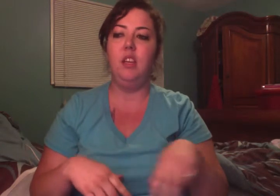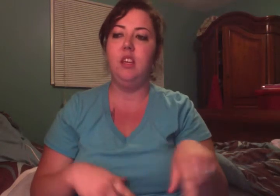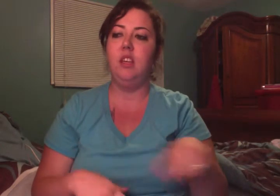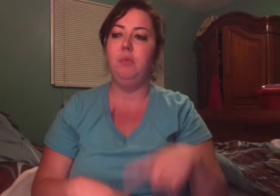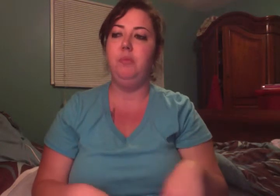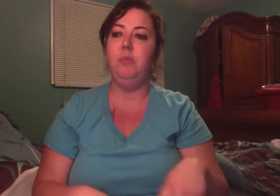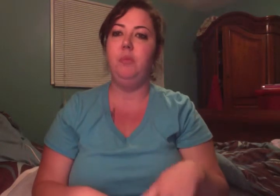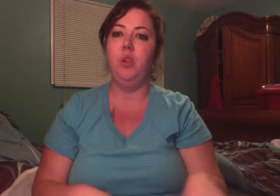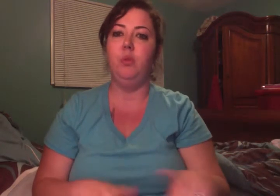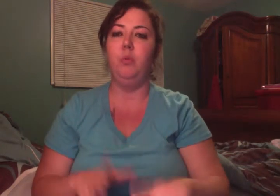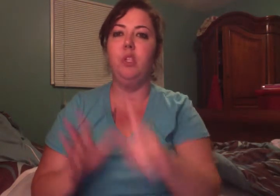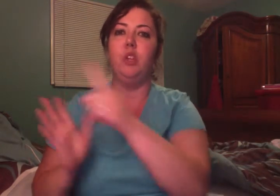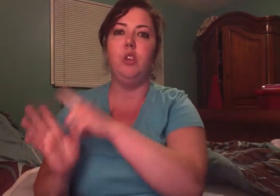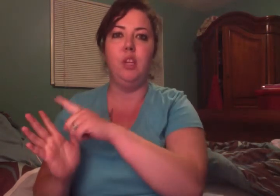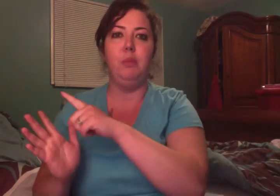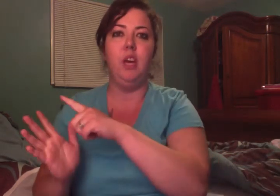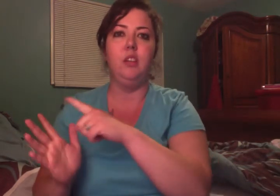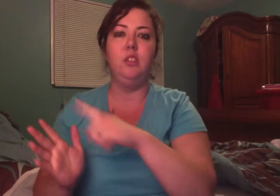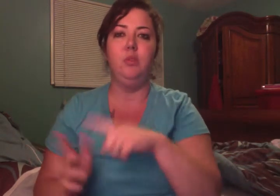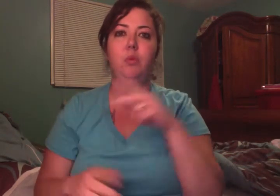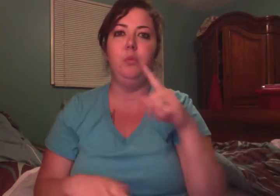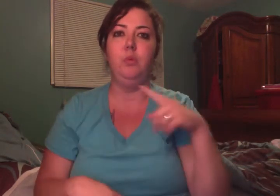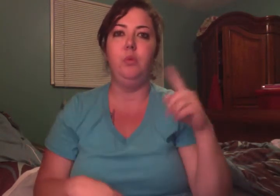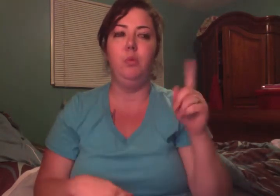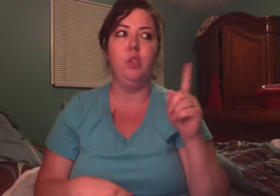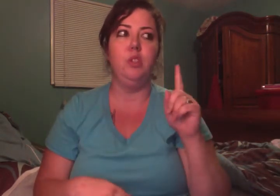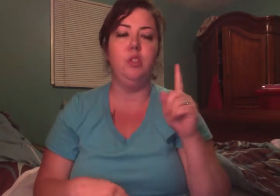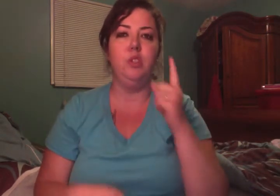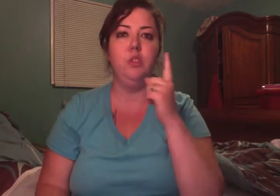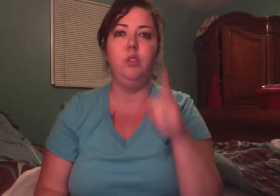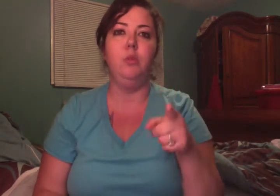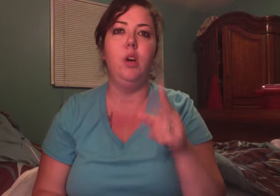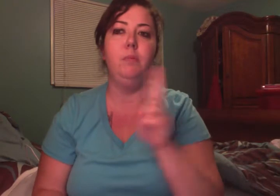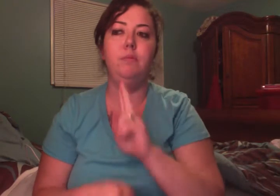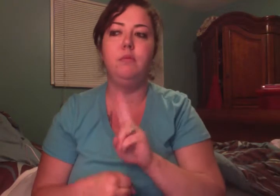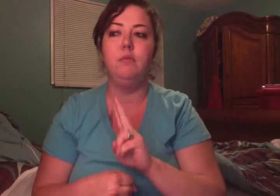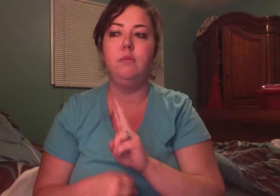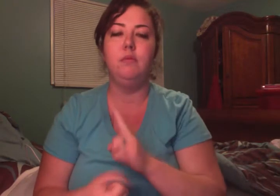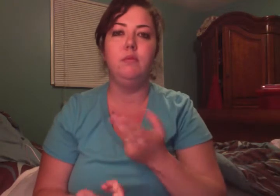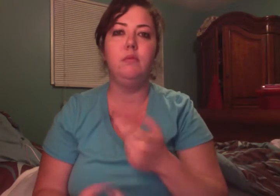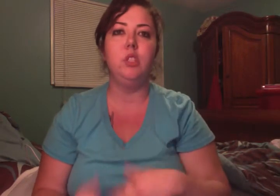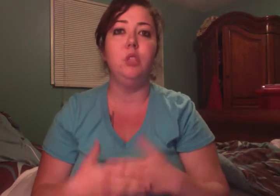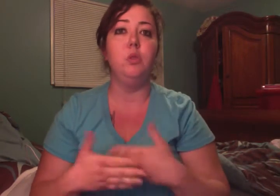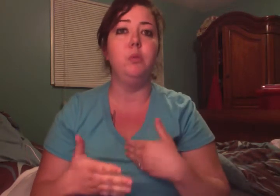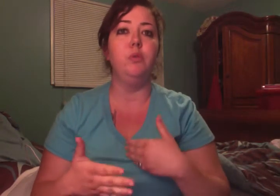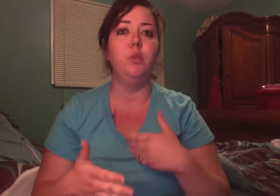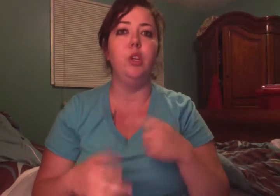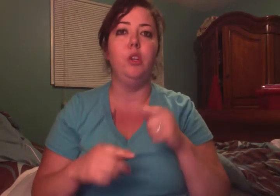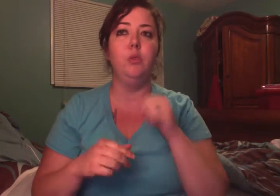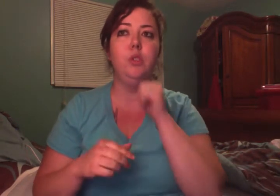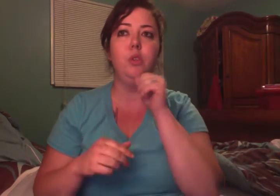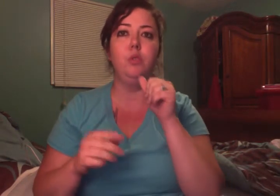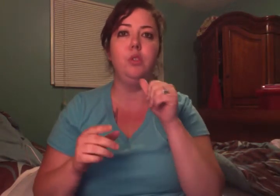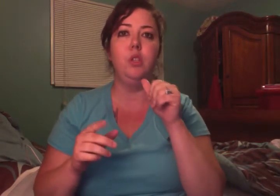keep returning back to the ones you used before. Don't